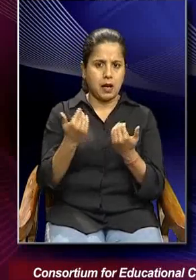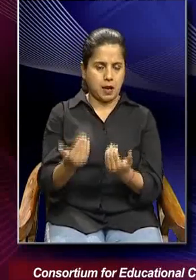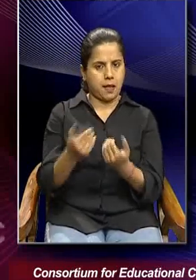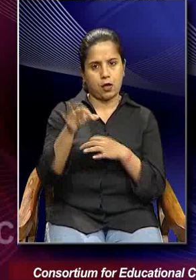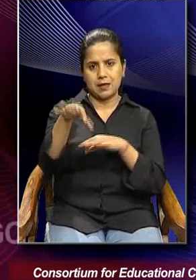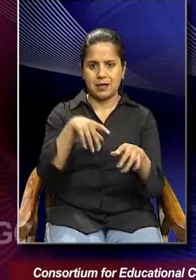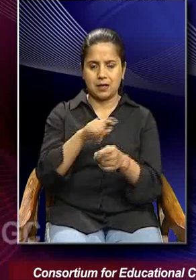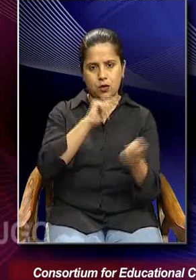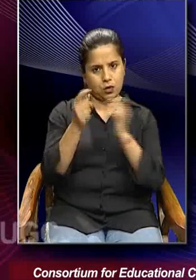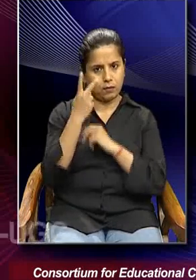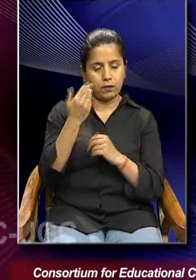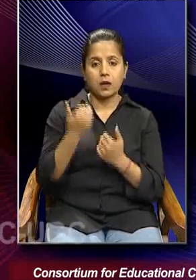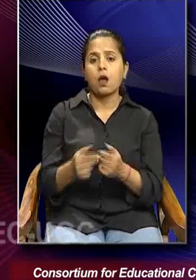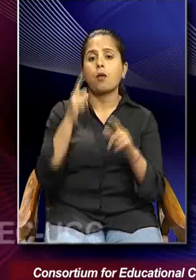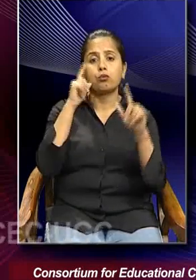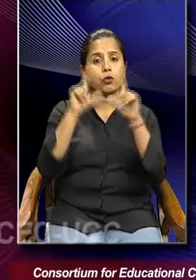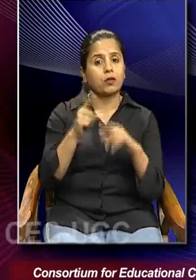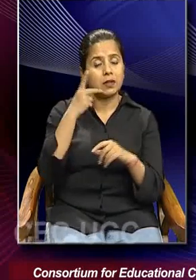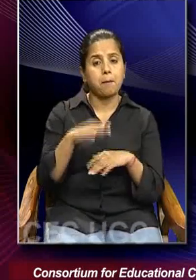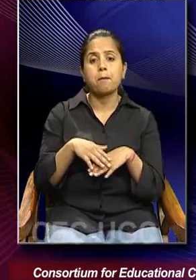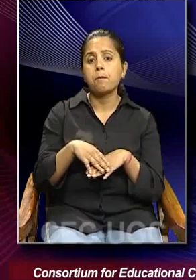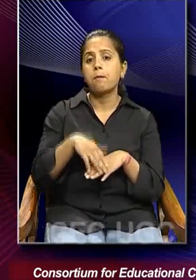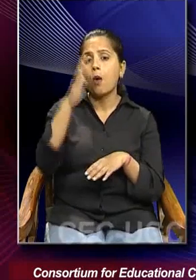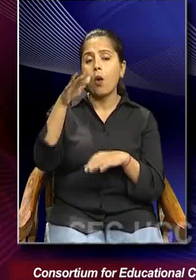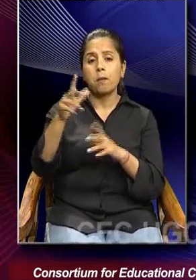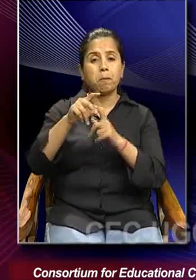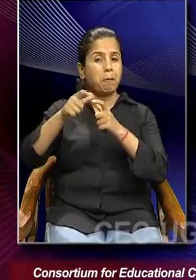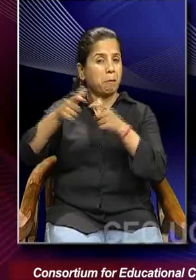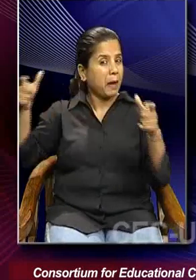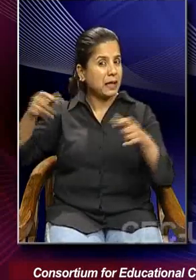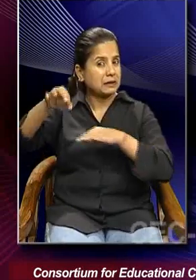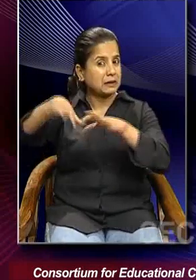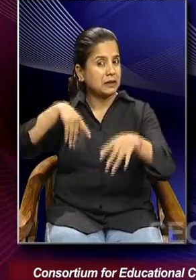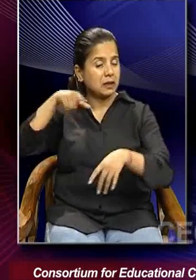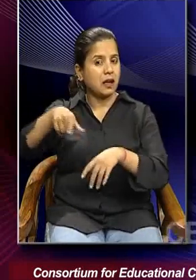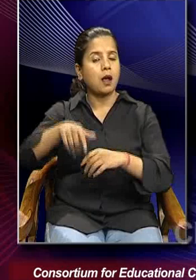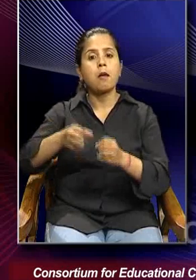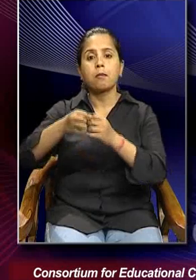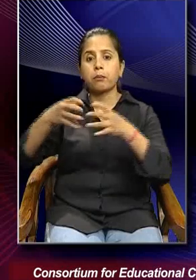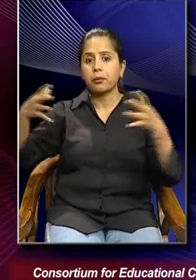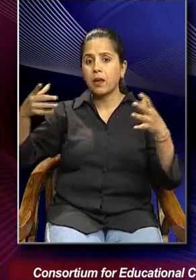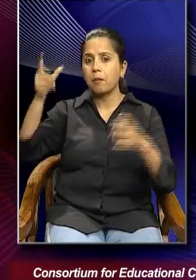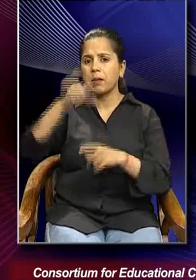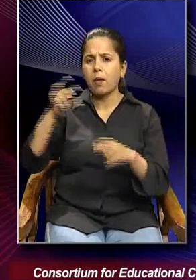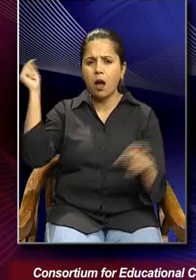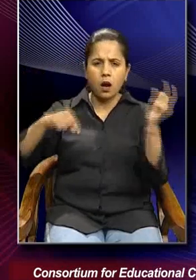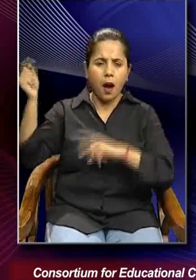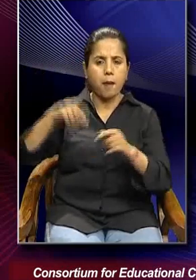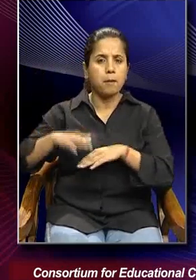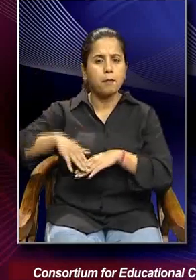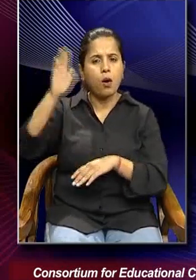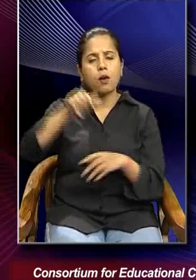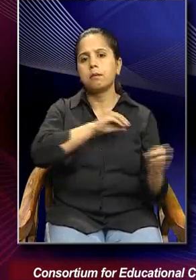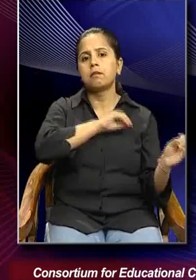evidences suggest that majority of these mega cities have grown largely due to the